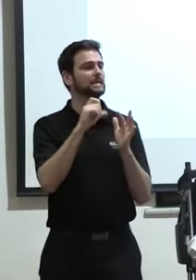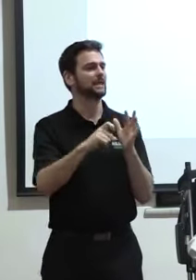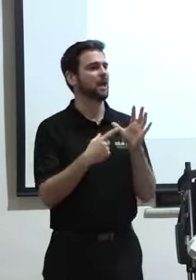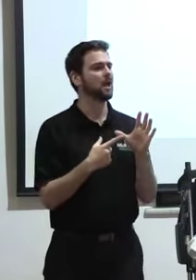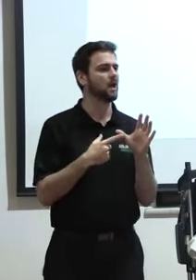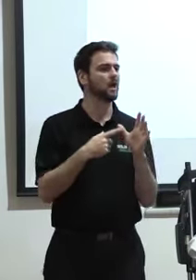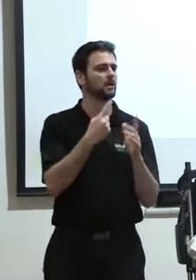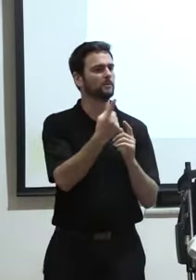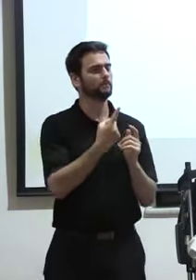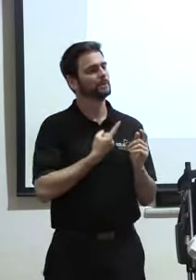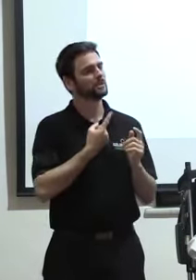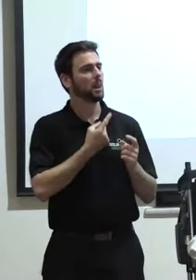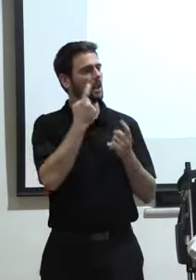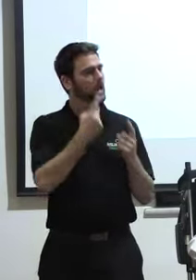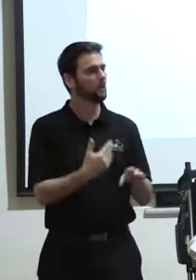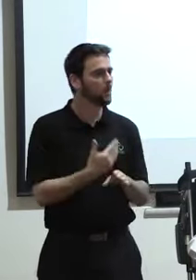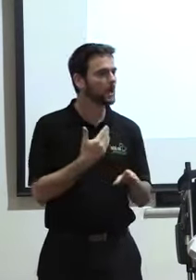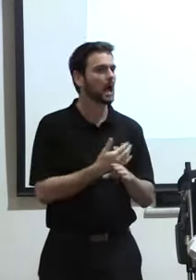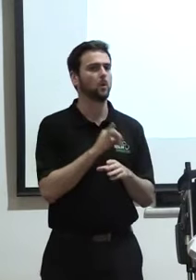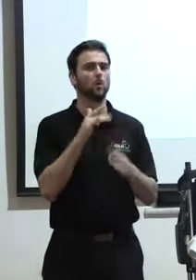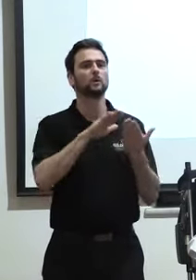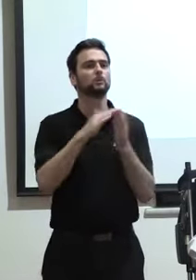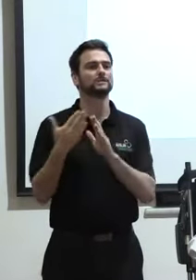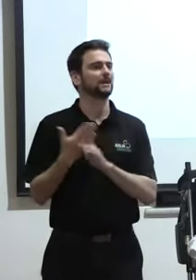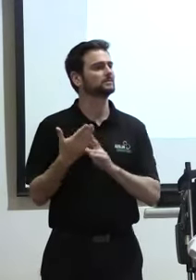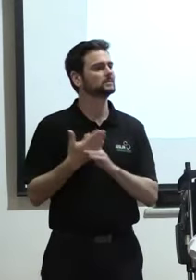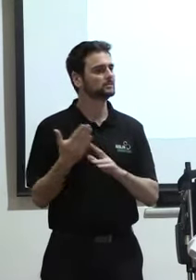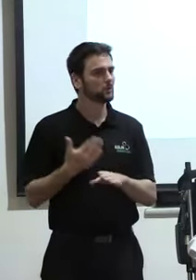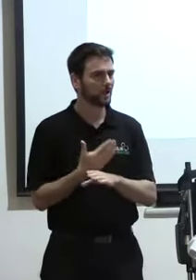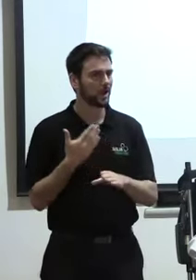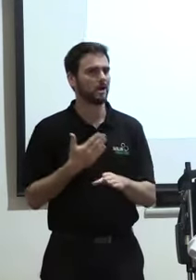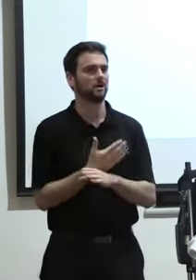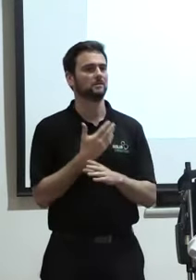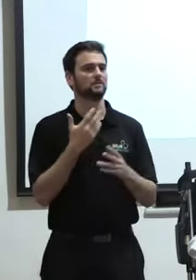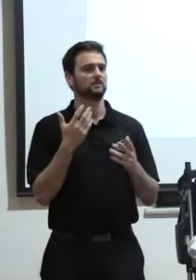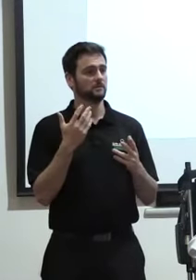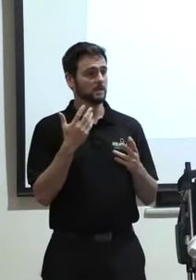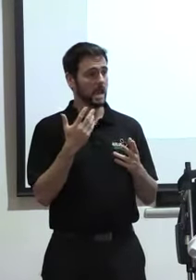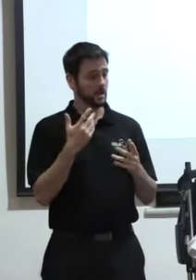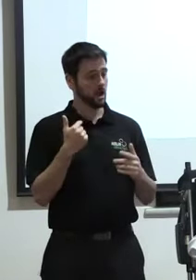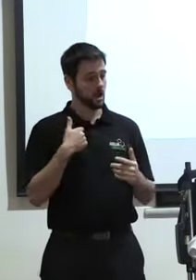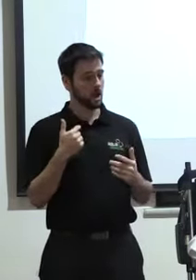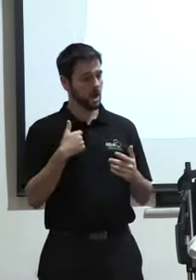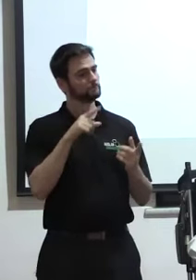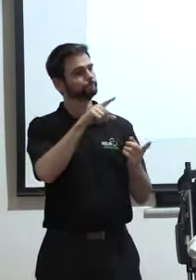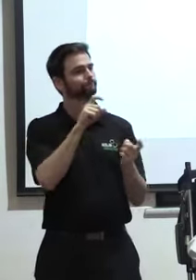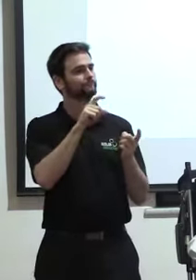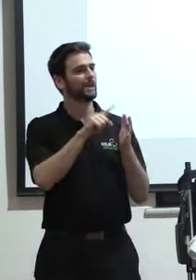workers, where you employ them. And if you're employing someone, it's not something to be taken lightly.